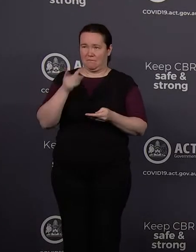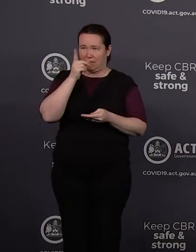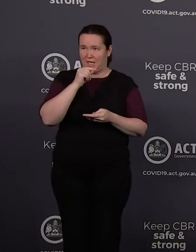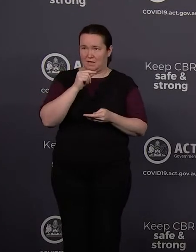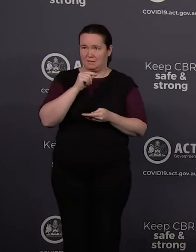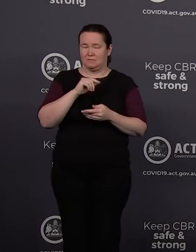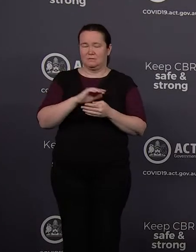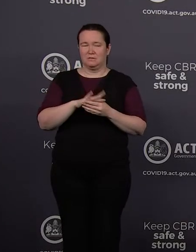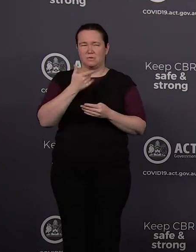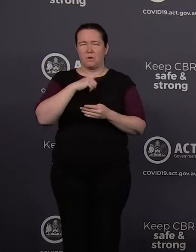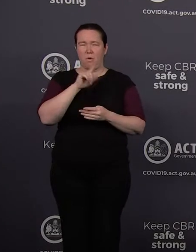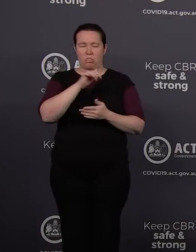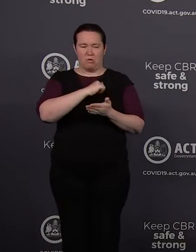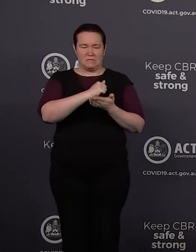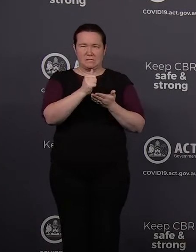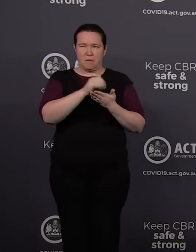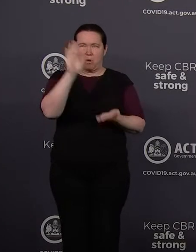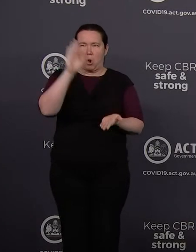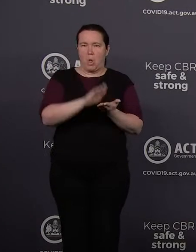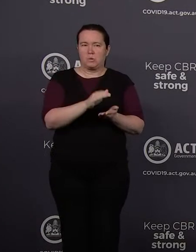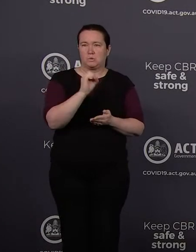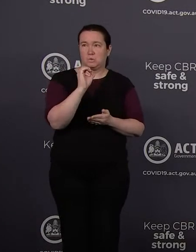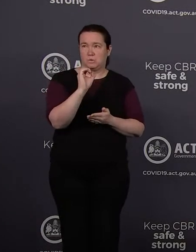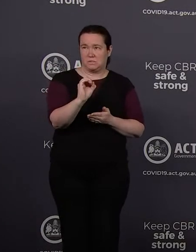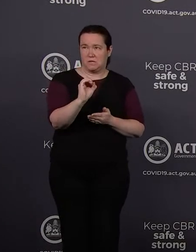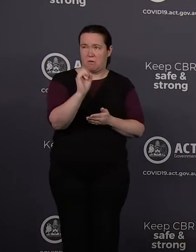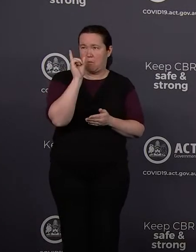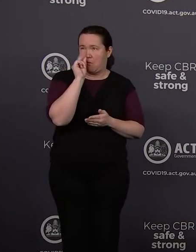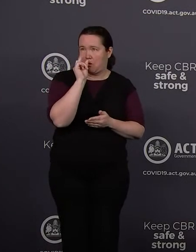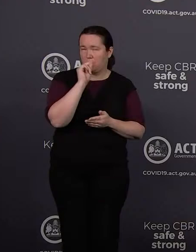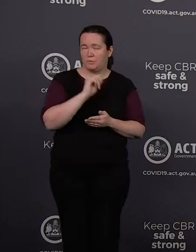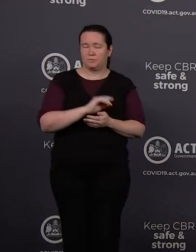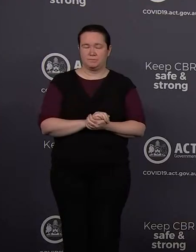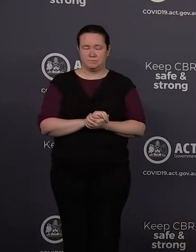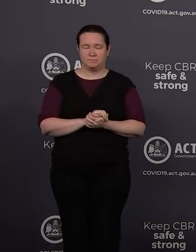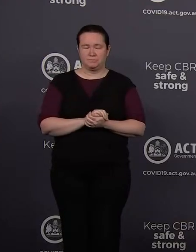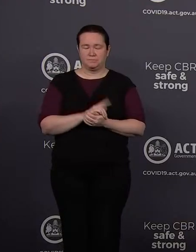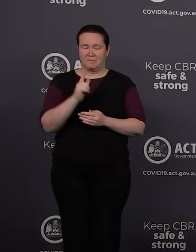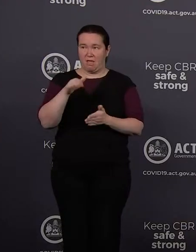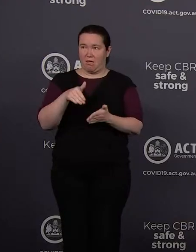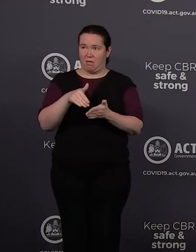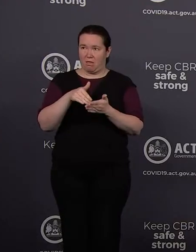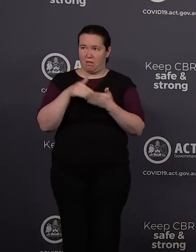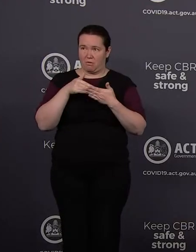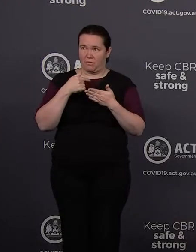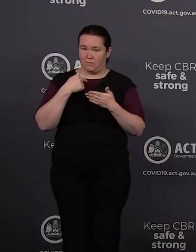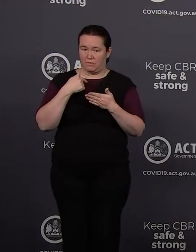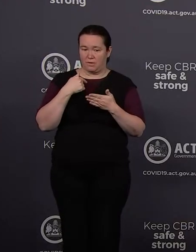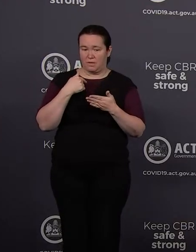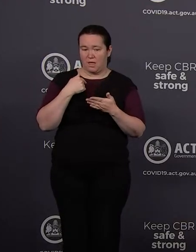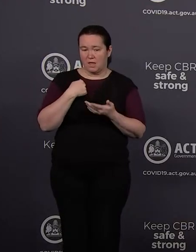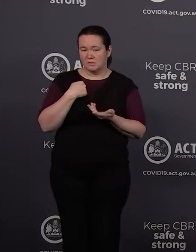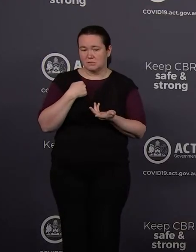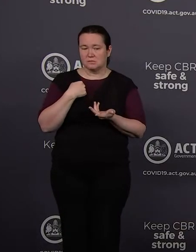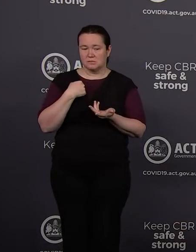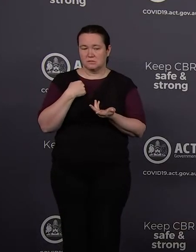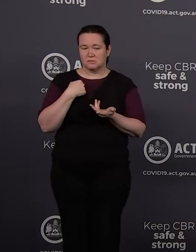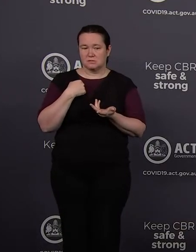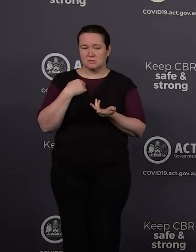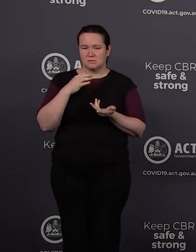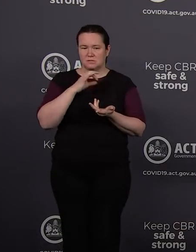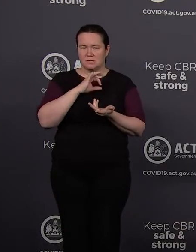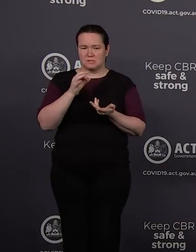see those numbers as close to zero as possible. That helps in a sense that there's